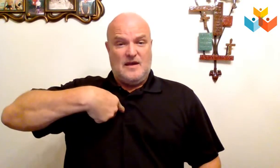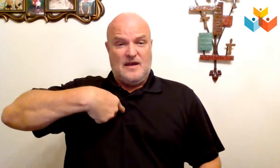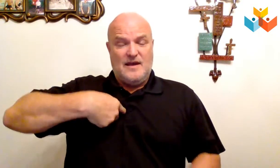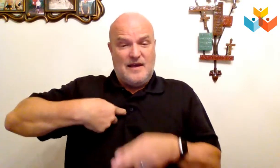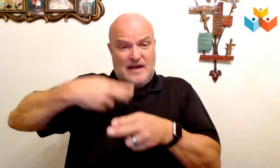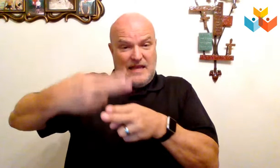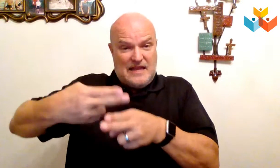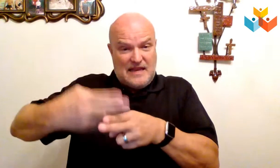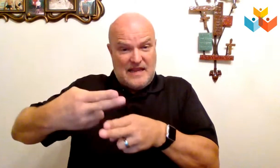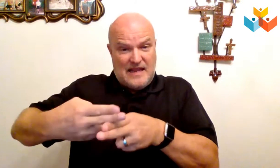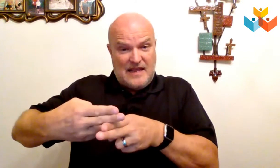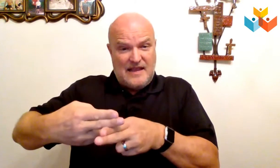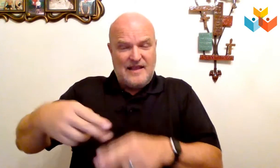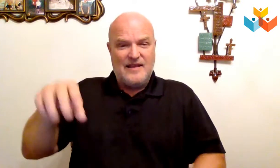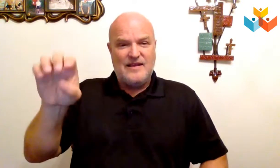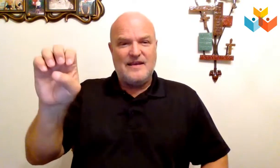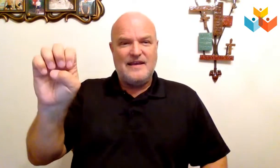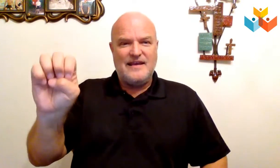I would say,